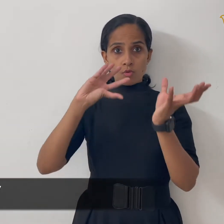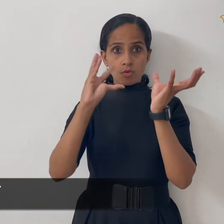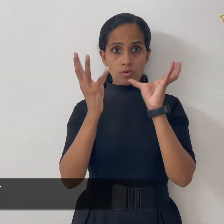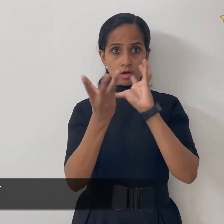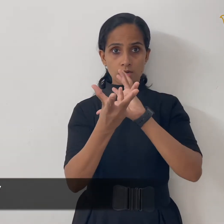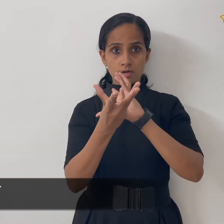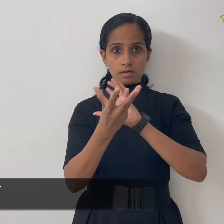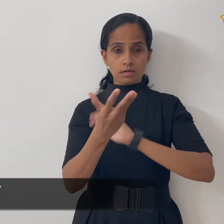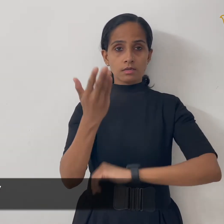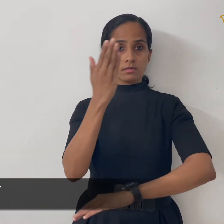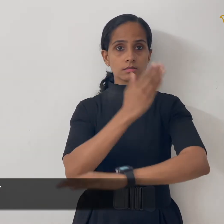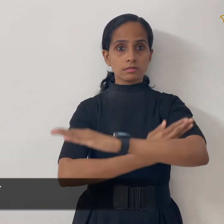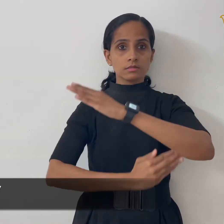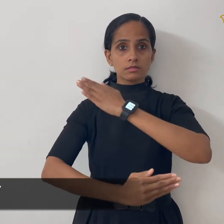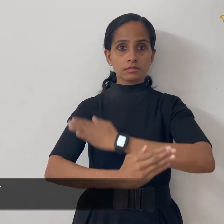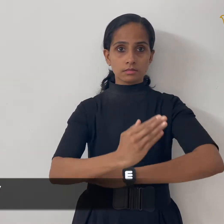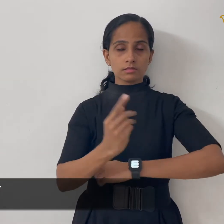World Disability Day,